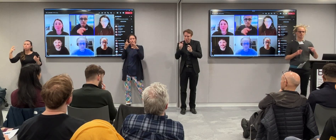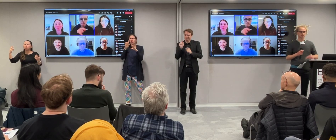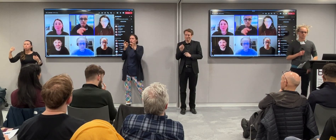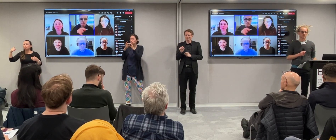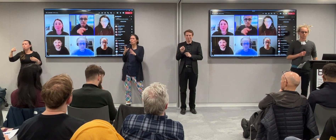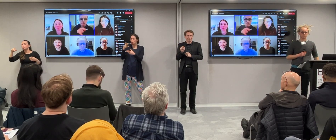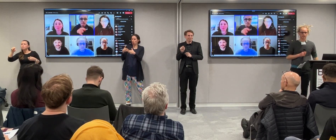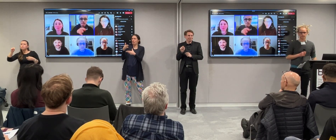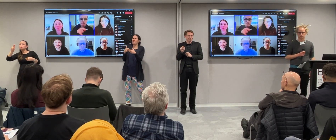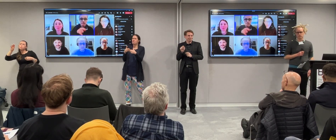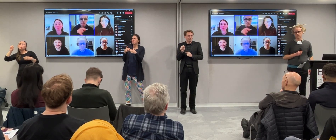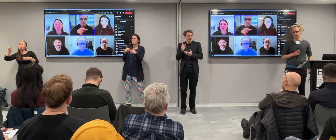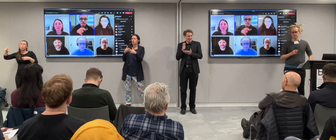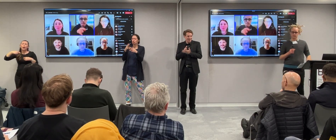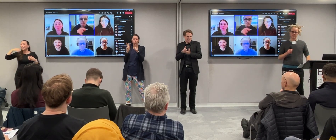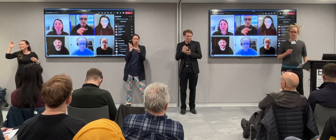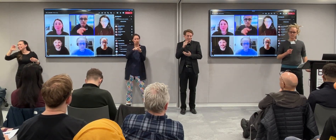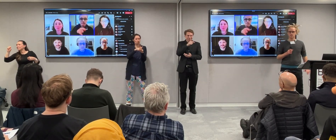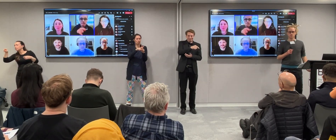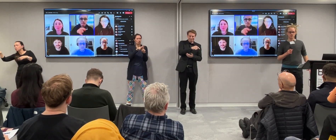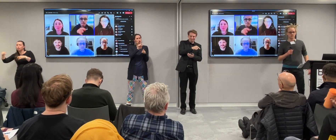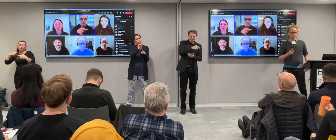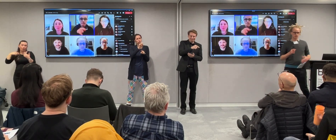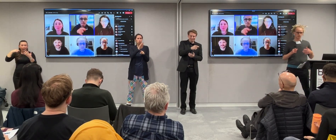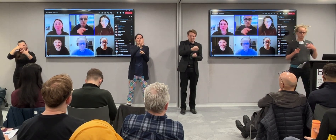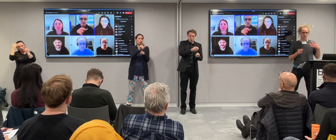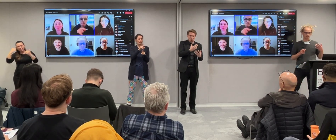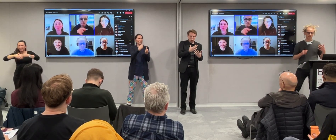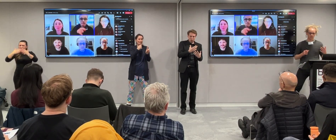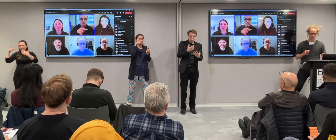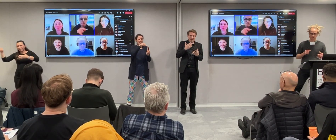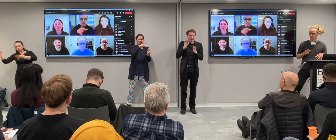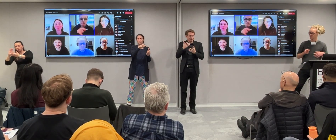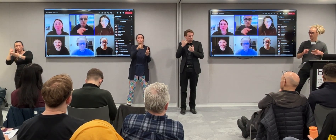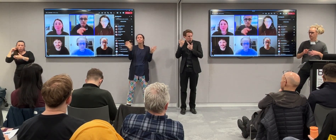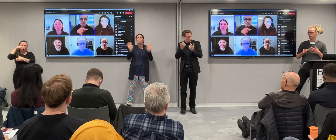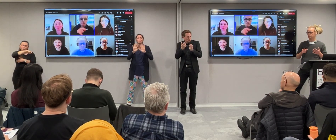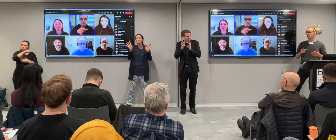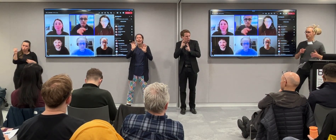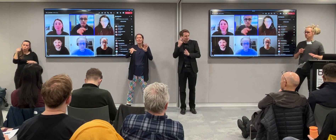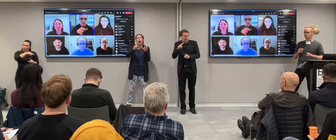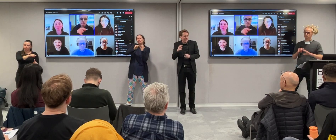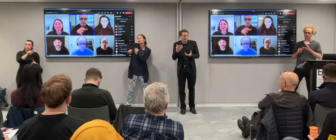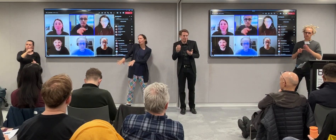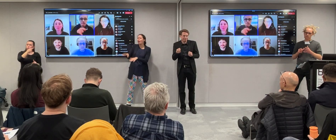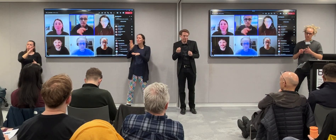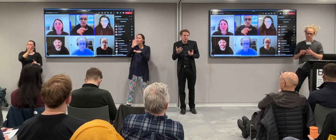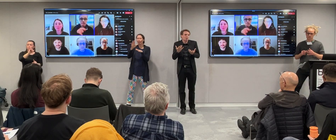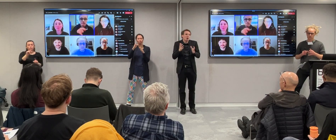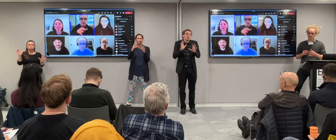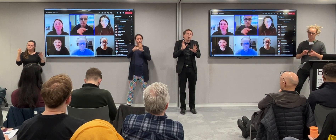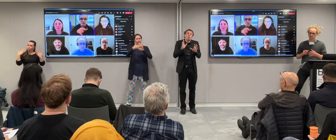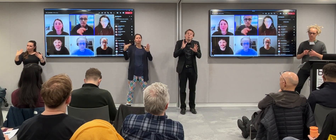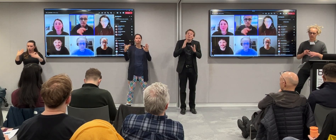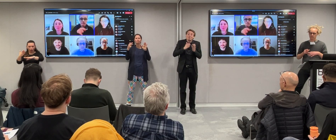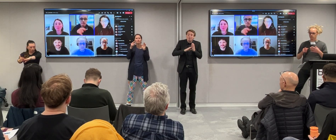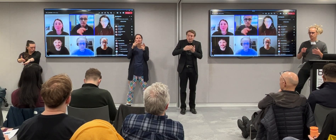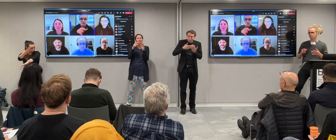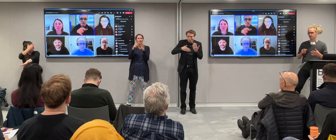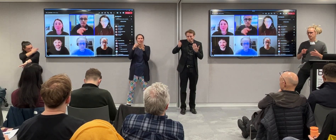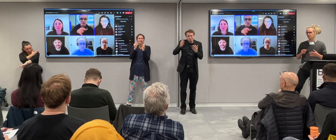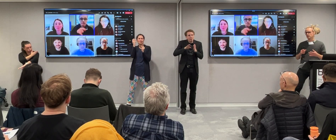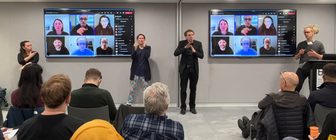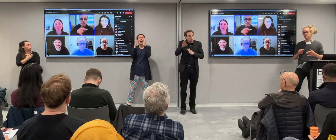then I could find that content, and that's going to be a thing of the past. So this feature, as